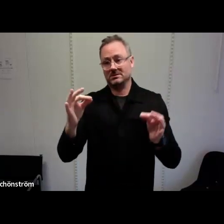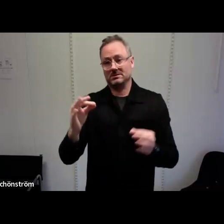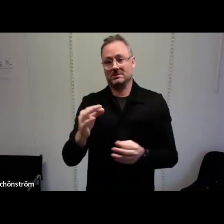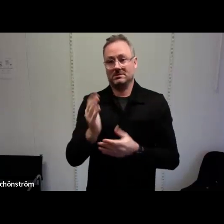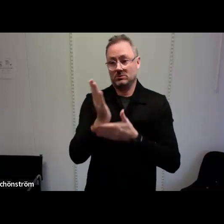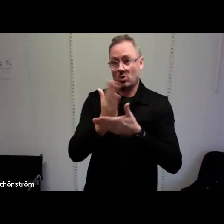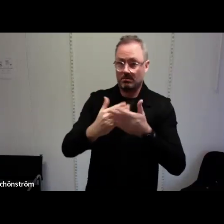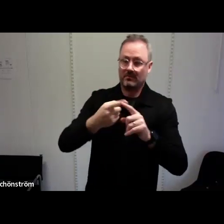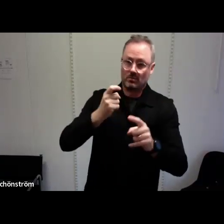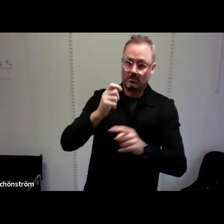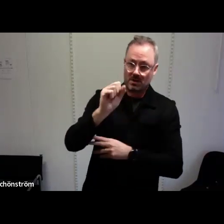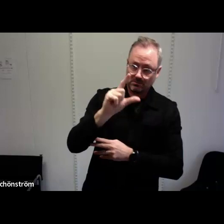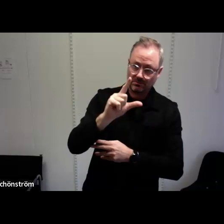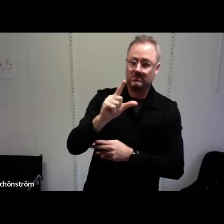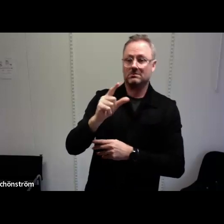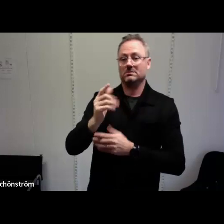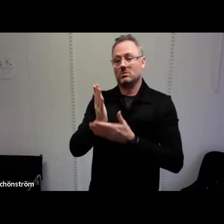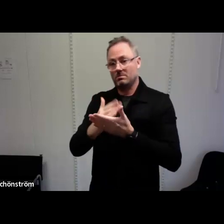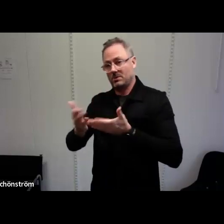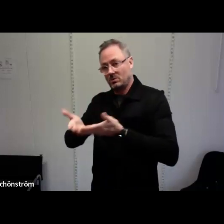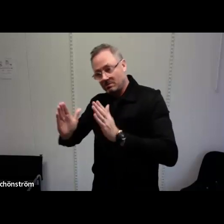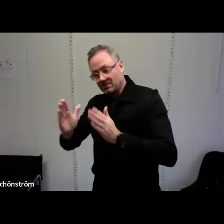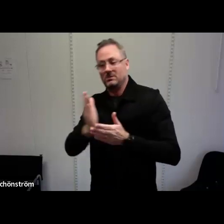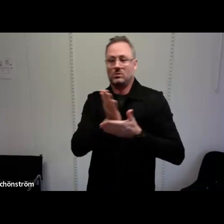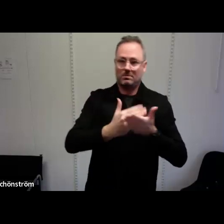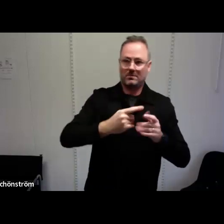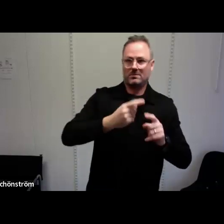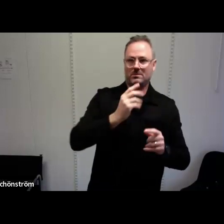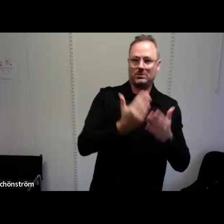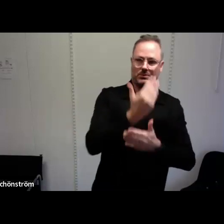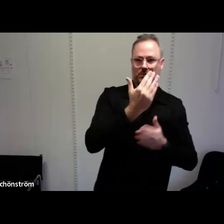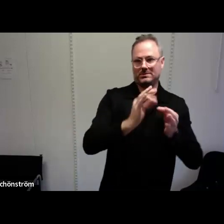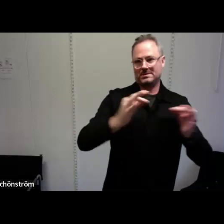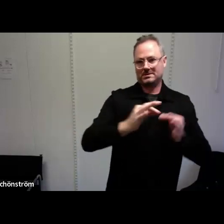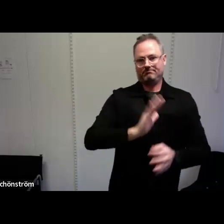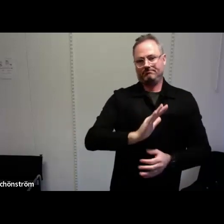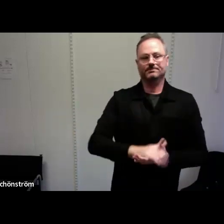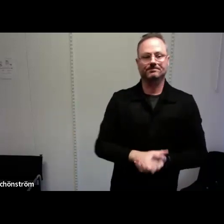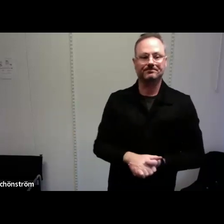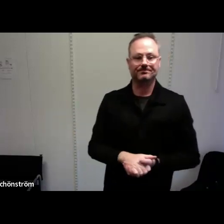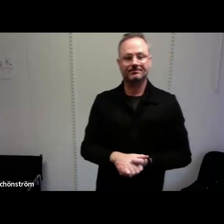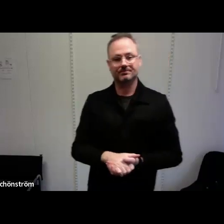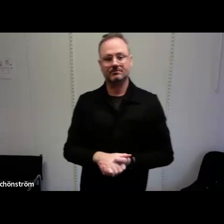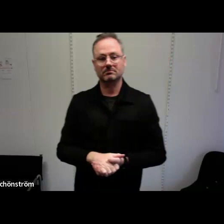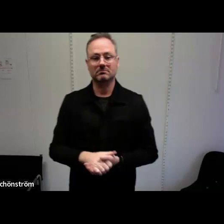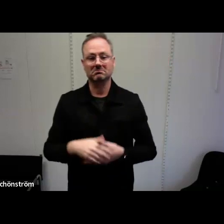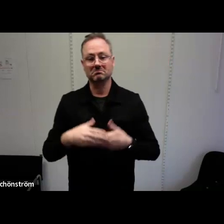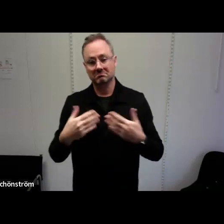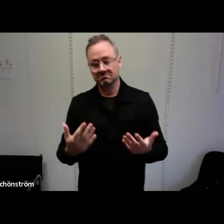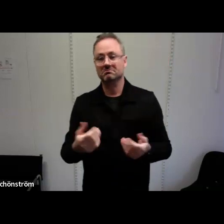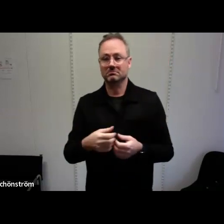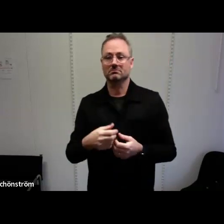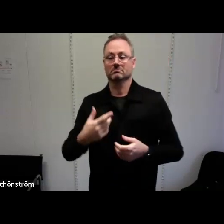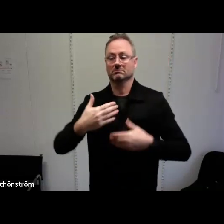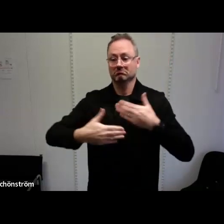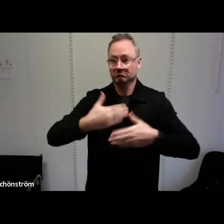with 31 sentences with some were translated from the ASL SRT, and then some we took from our